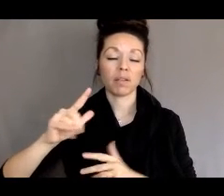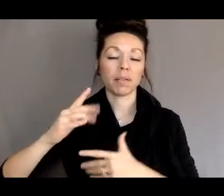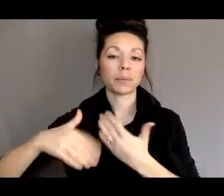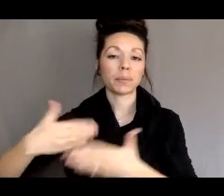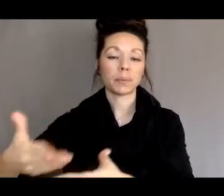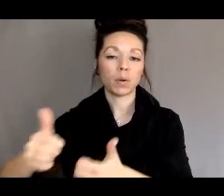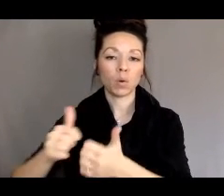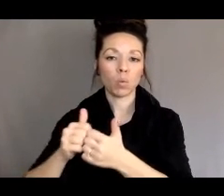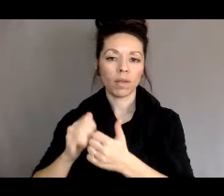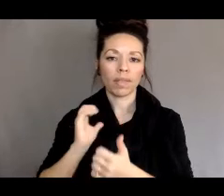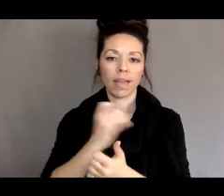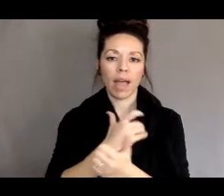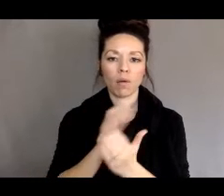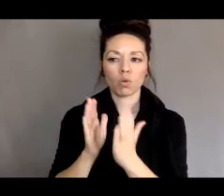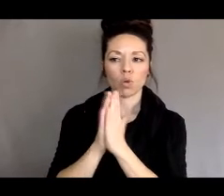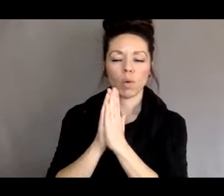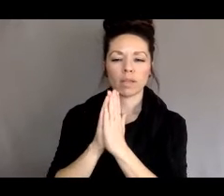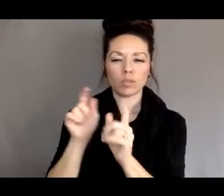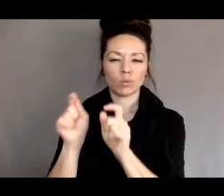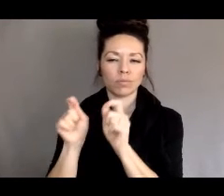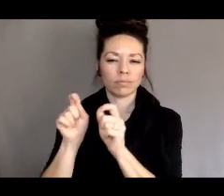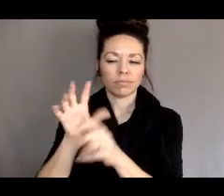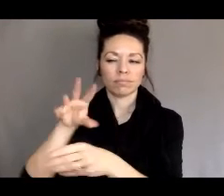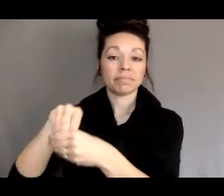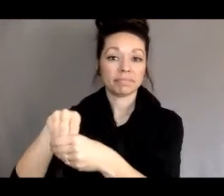our requested change.